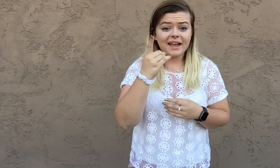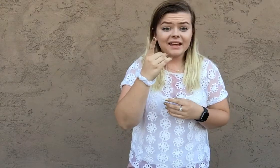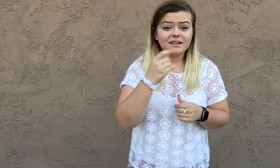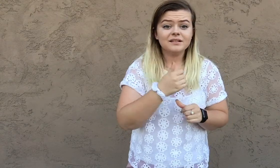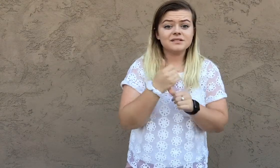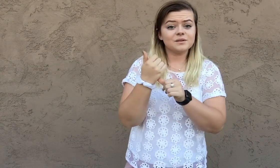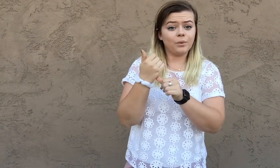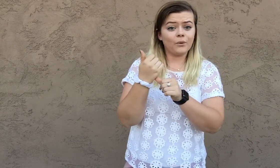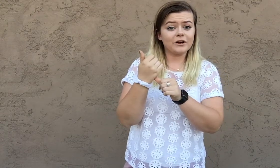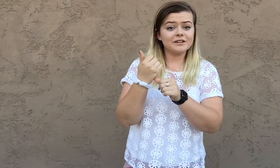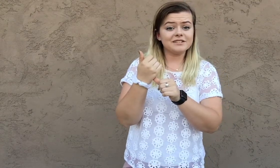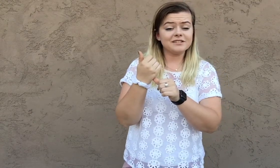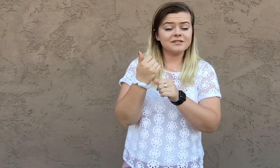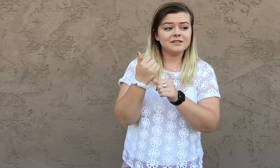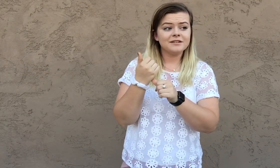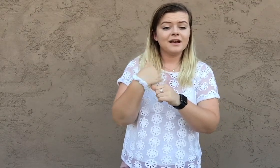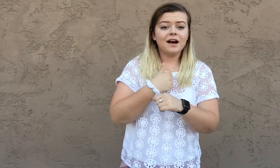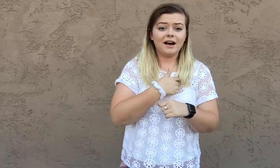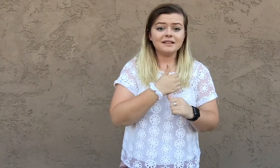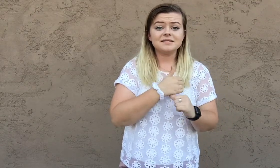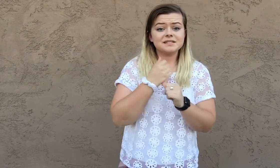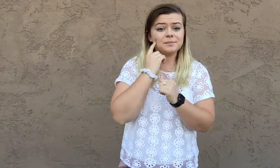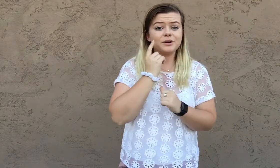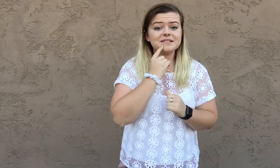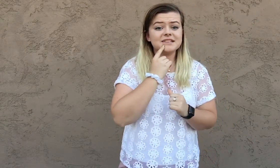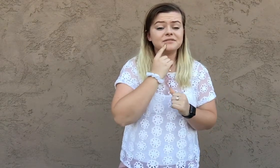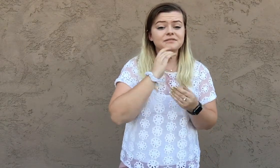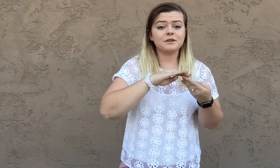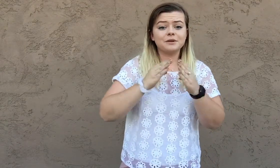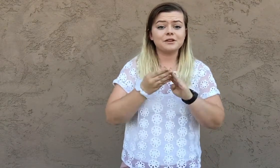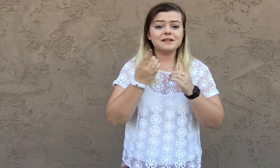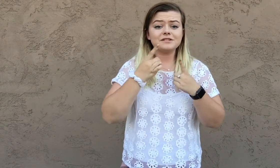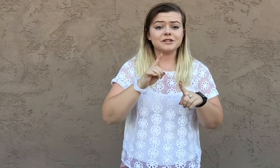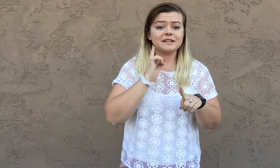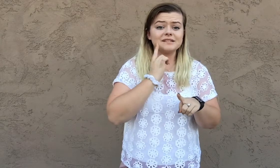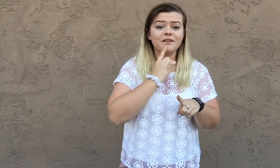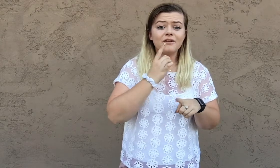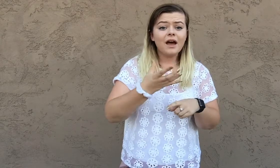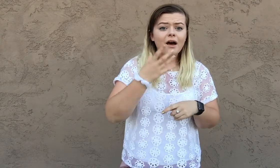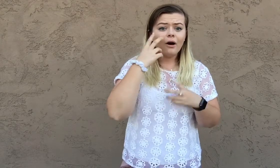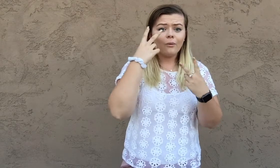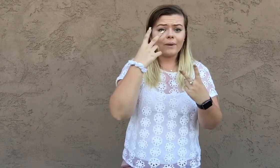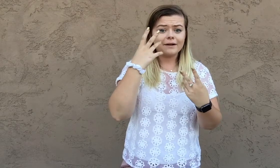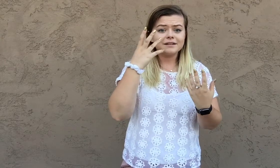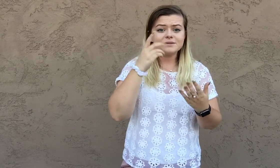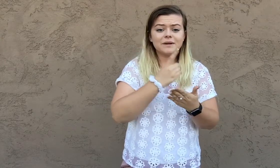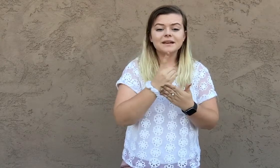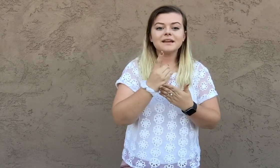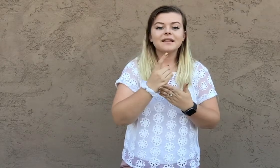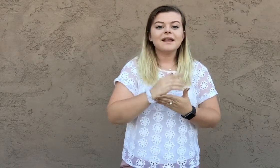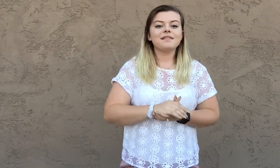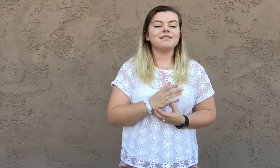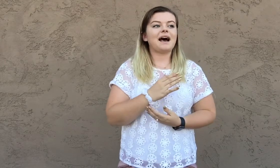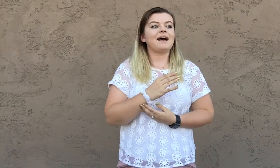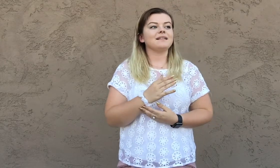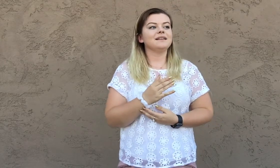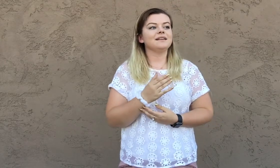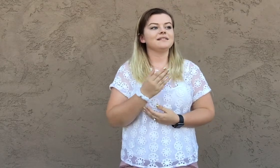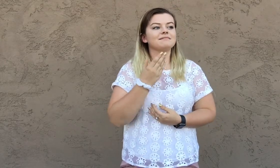they support us and support the deaf community during Deaf Awareness Week, that